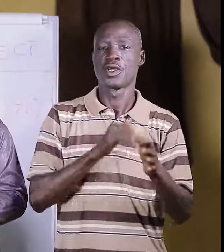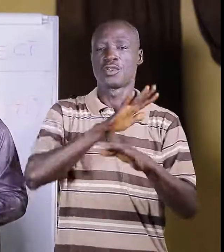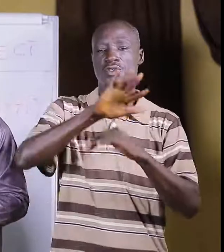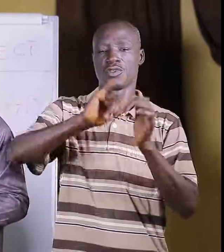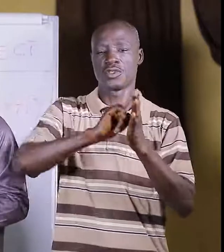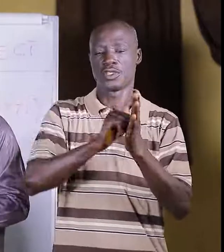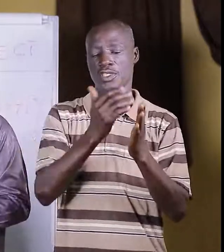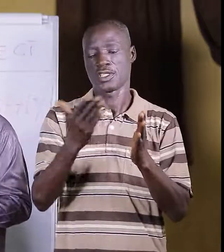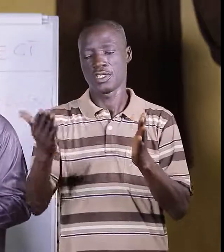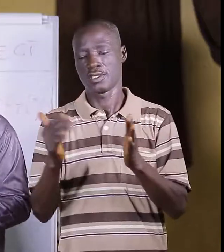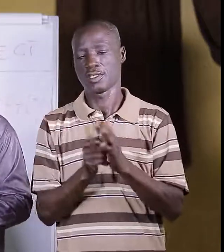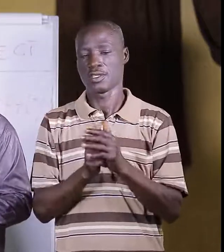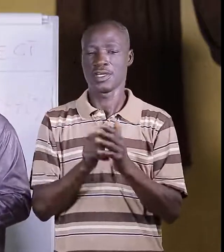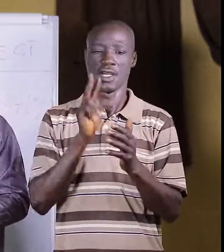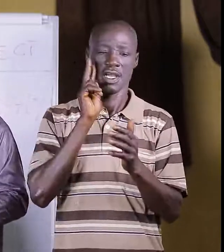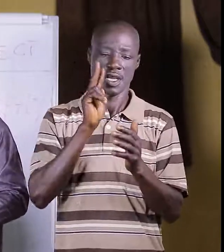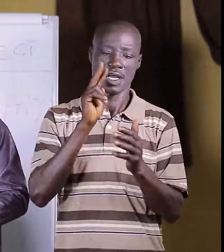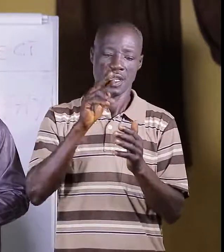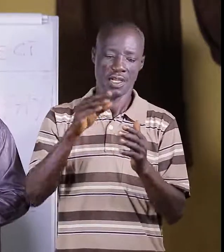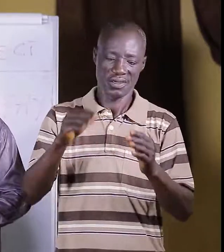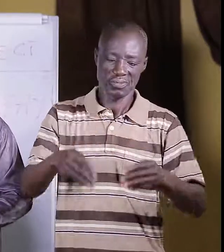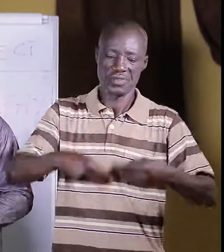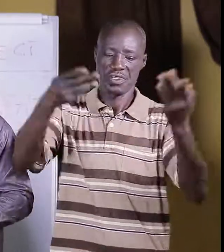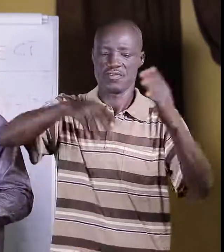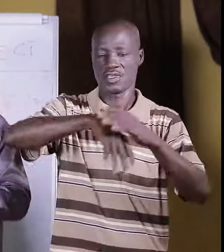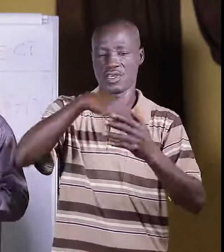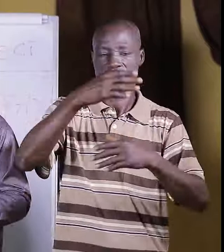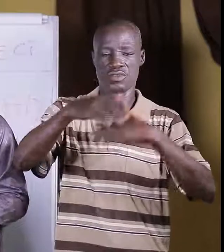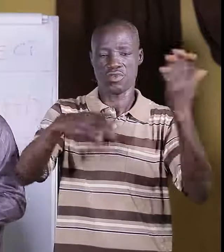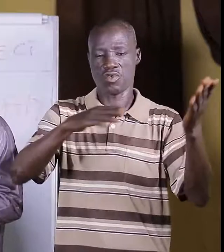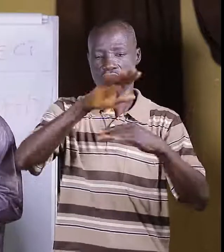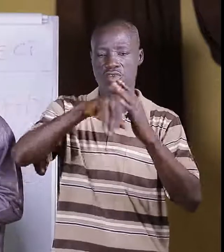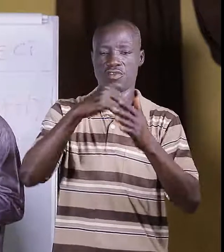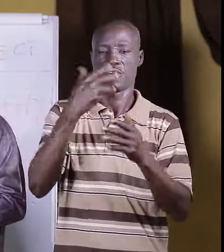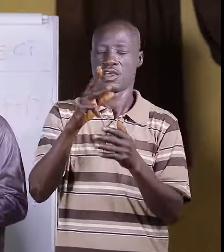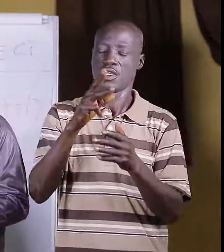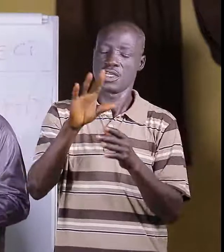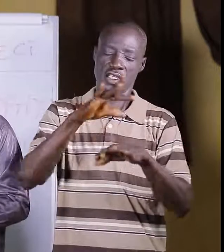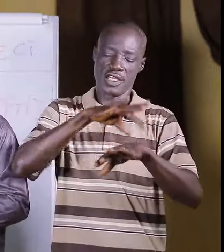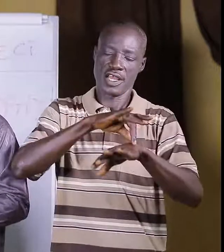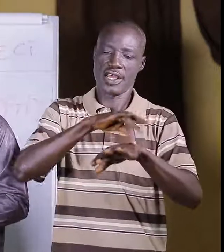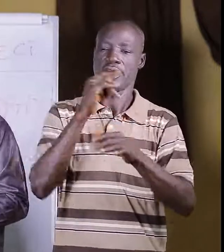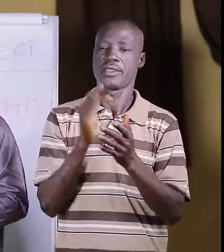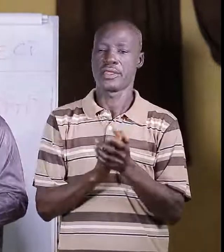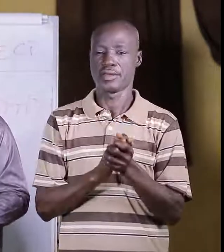various species are distributed all over the